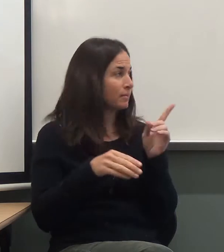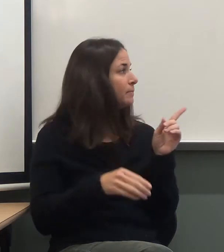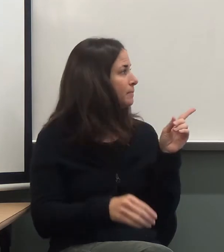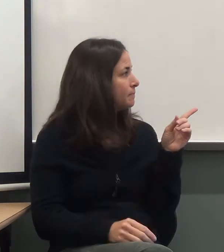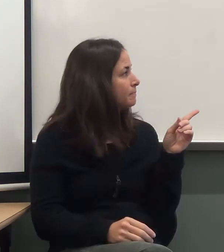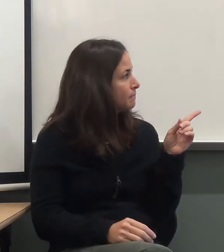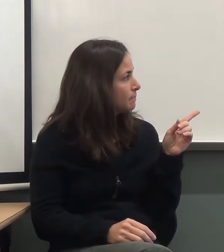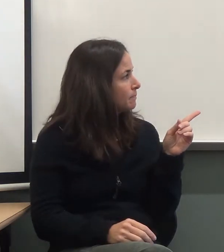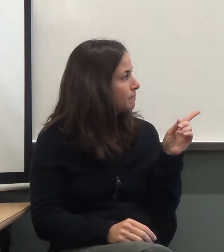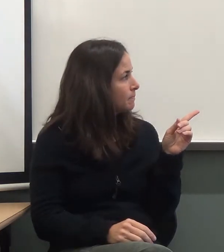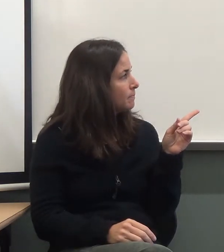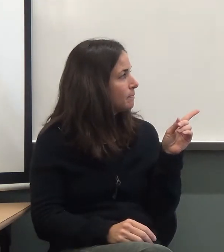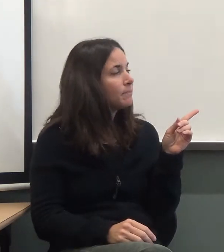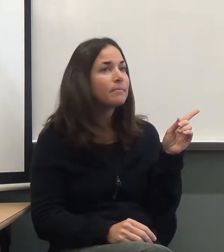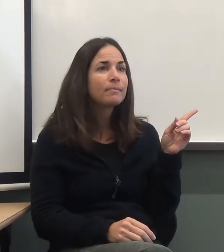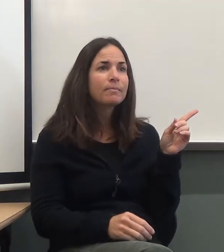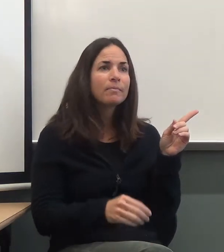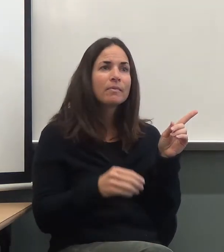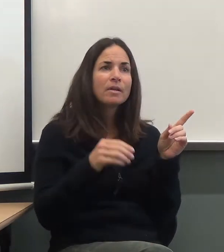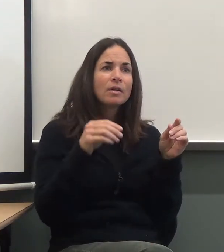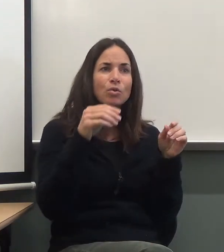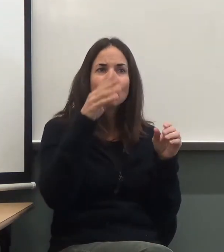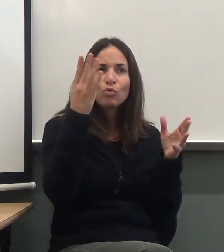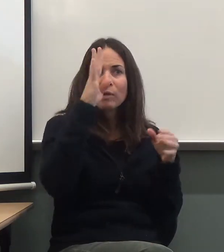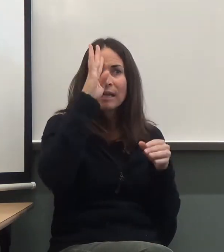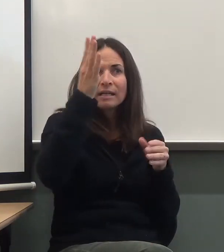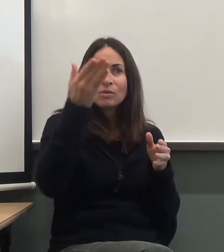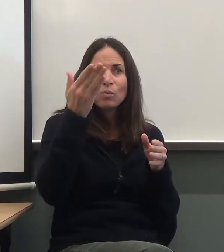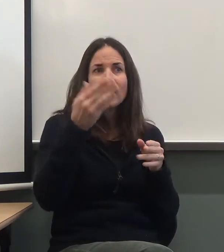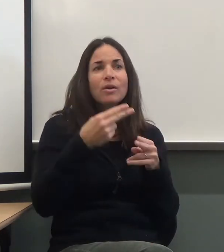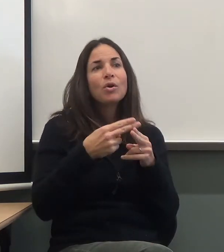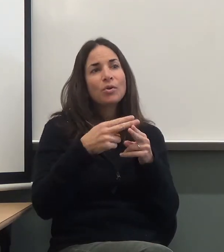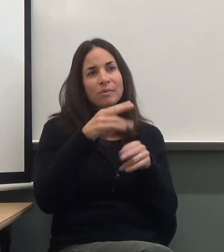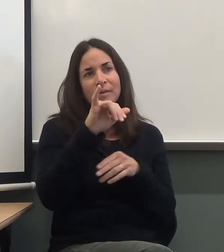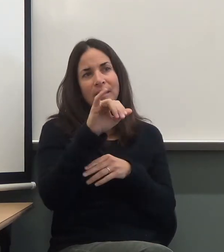To, added to the main verb does what? That creates what's called the infinitive.